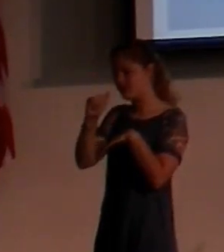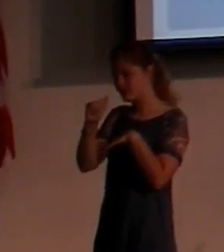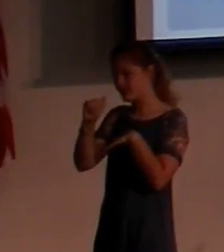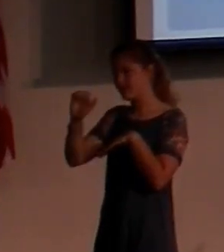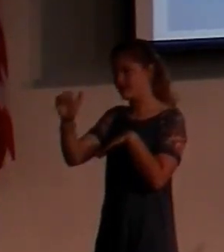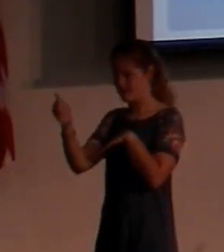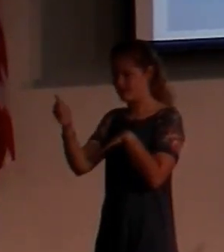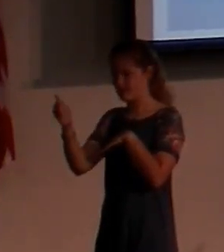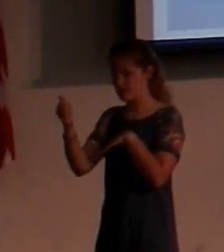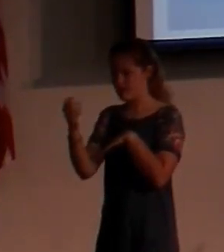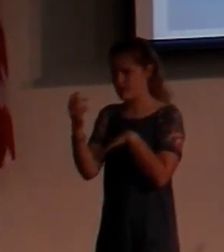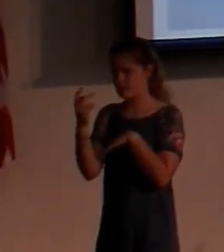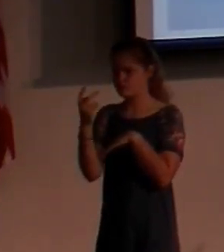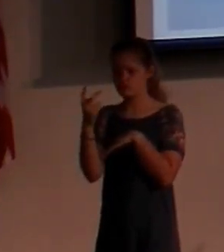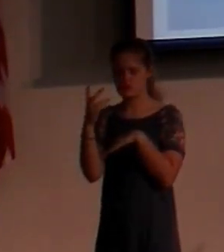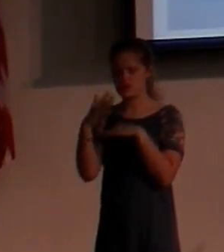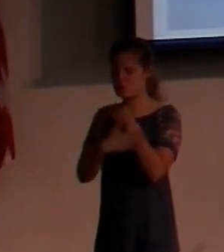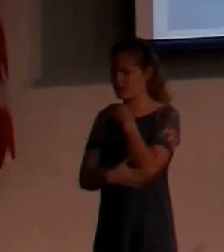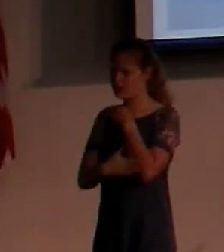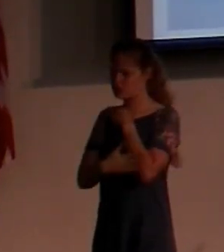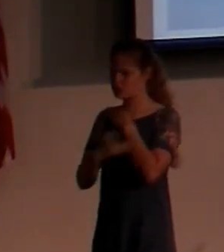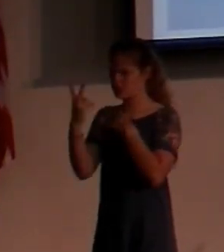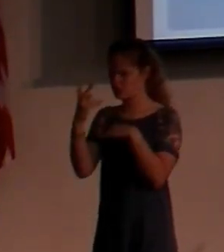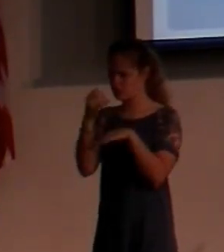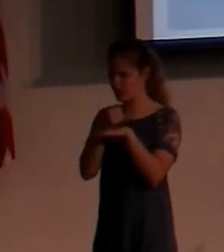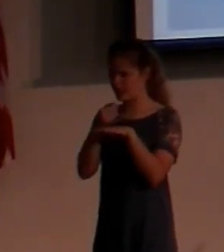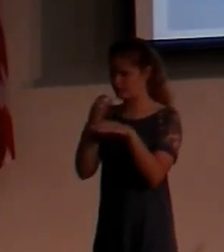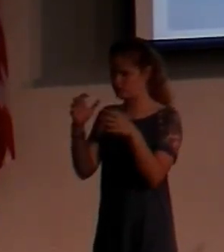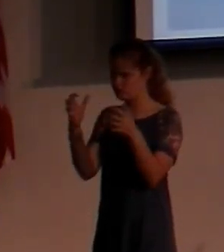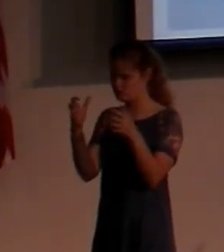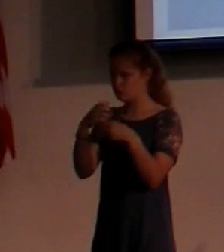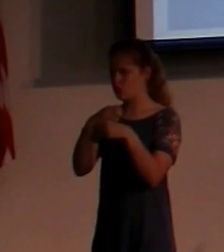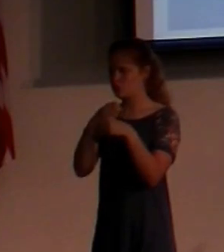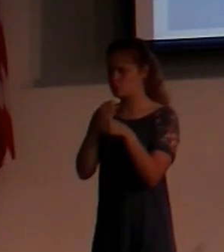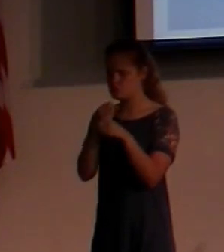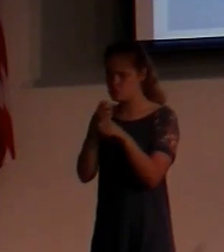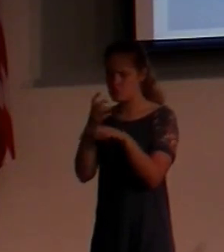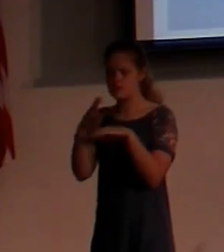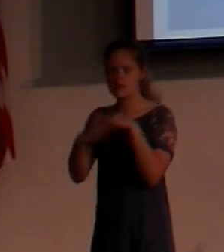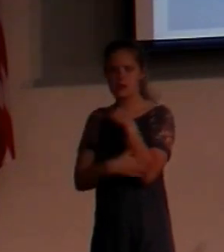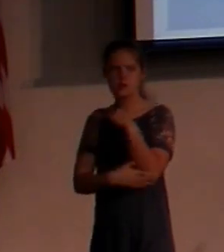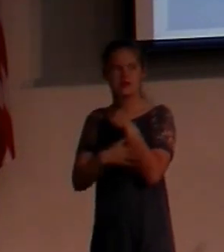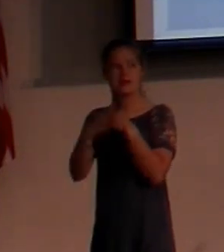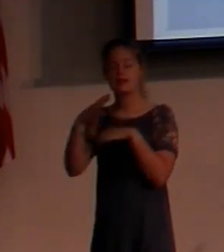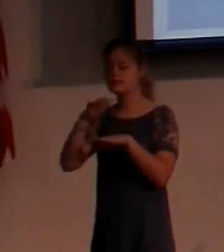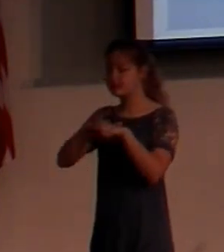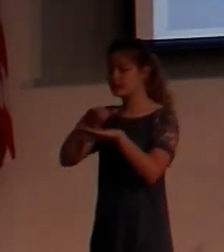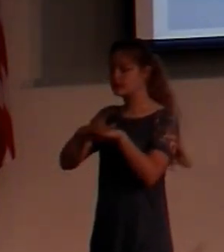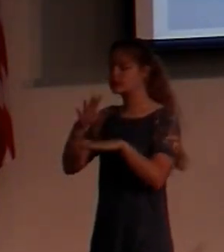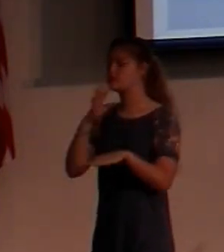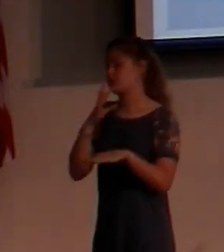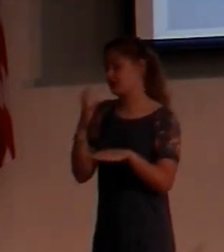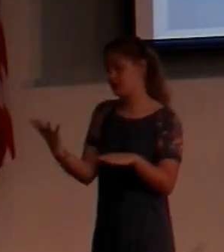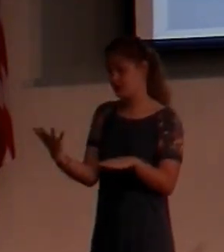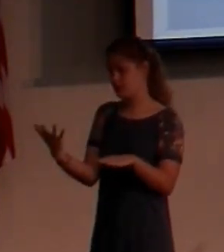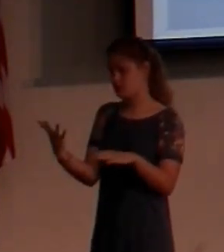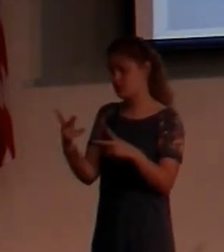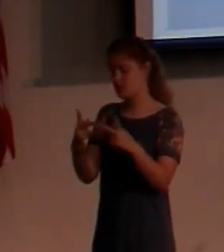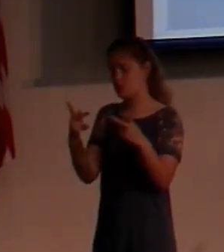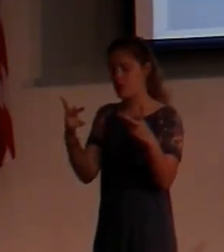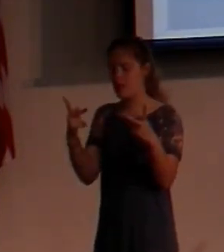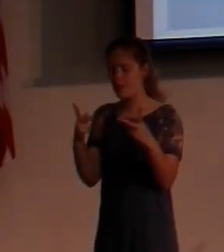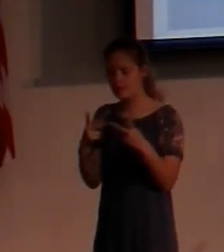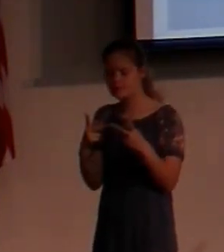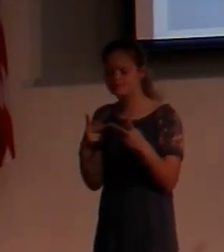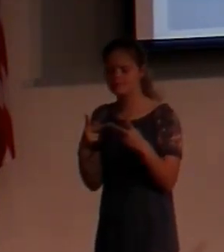2 islands make up this country. And it is an English-speaking island, so that plays to a lot of people's